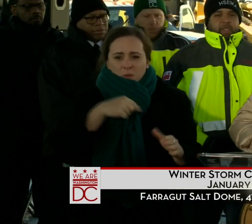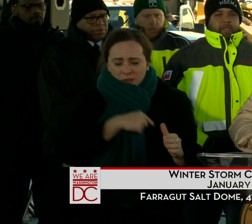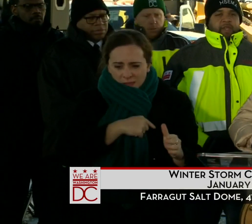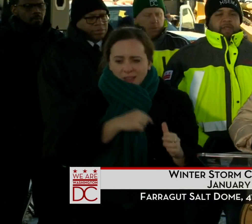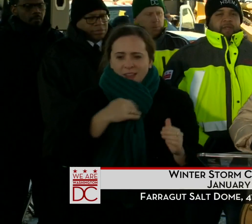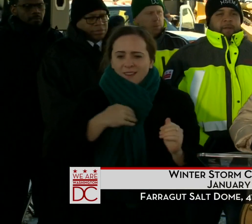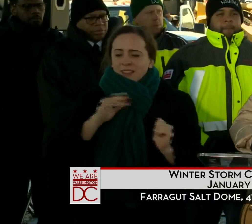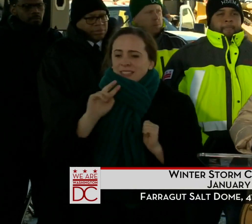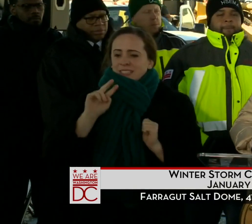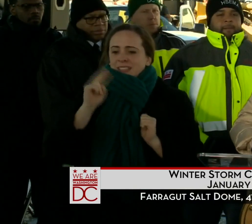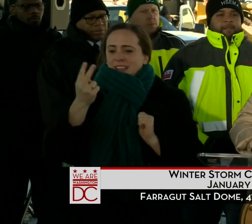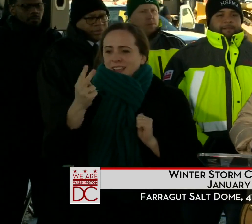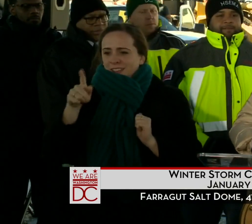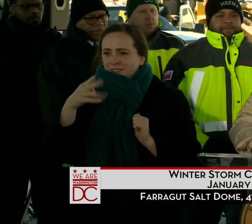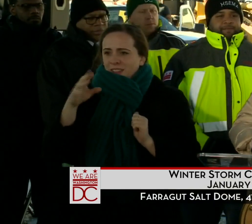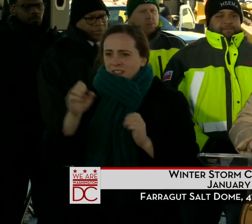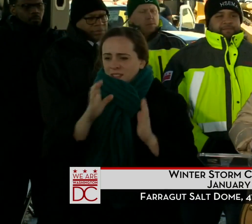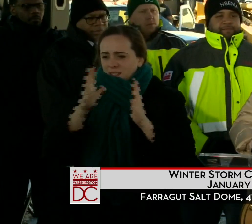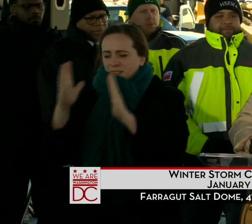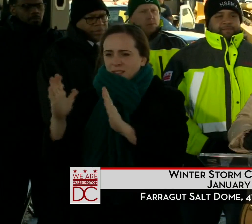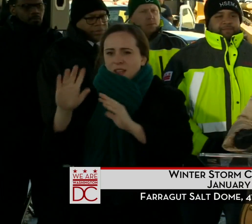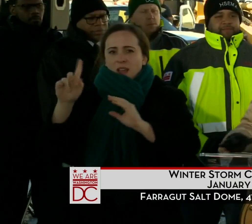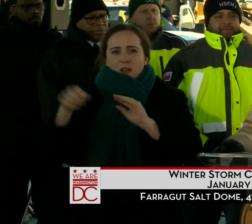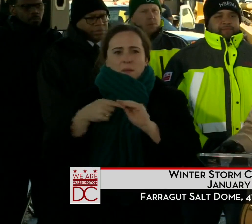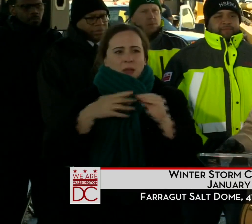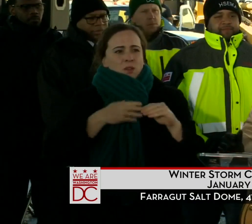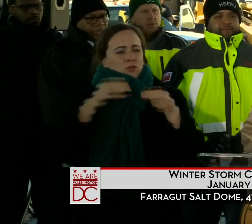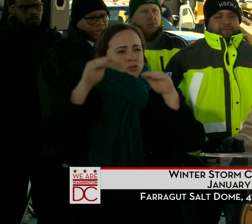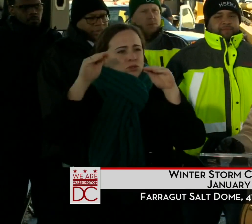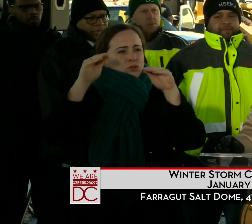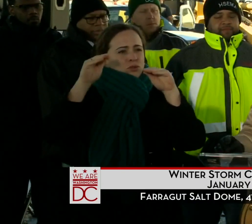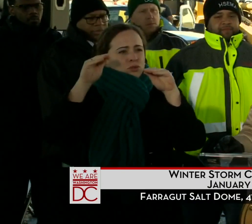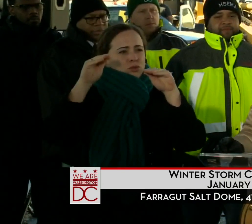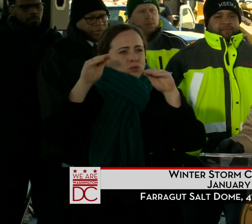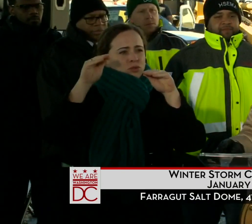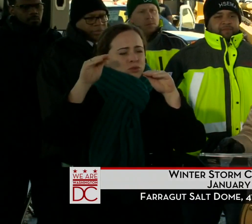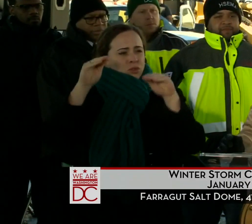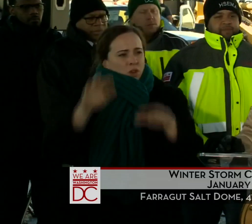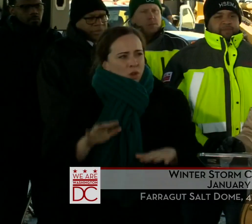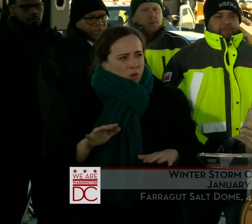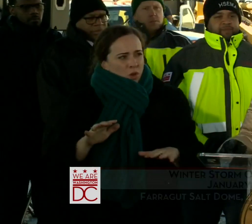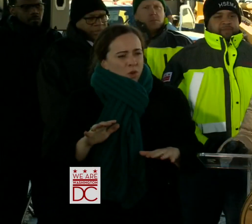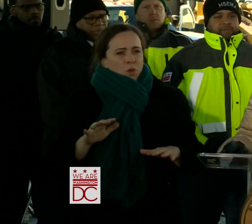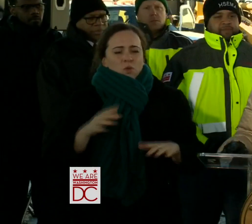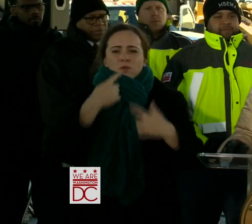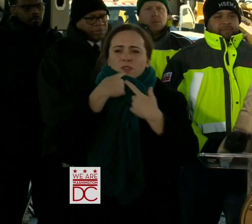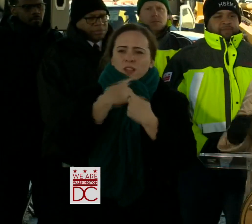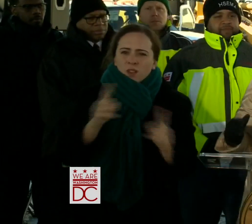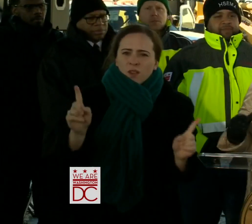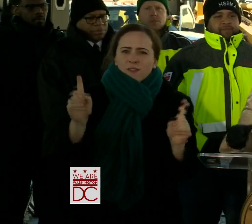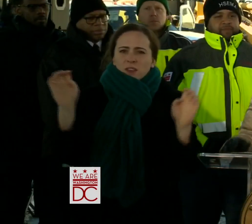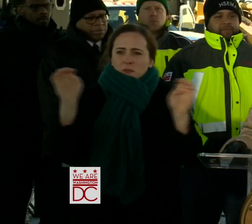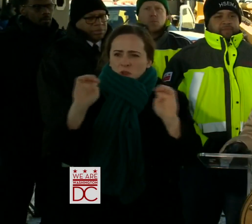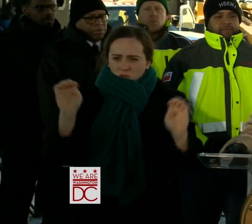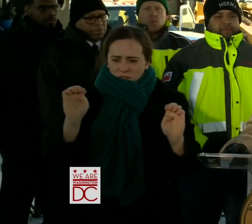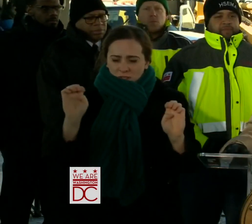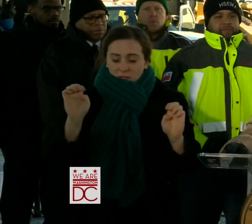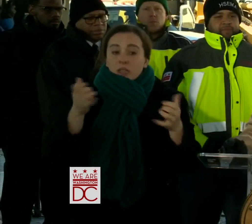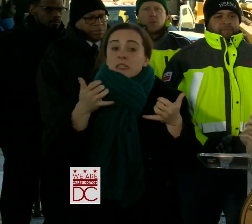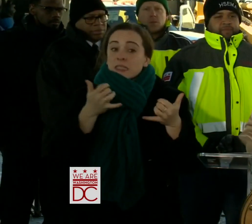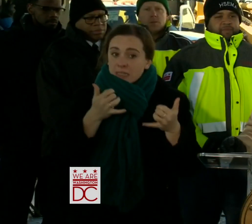different phase as well about our the declaration of an emergency in the district. We're